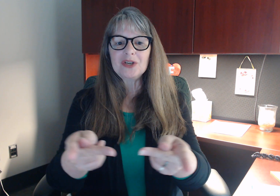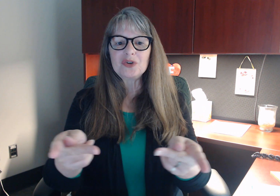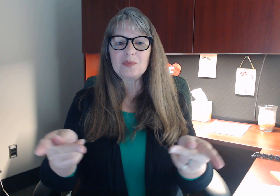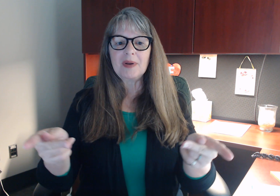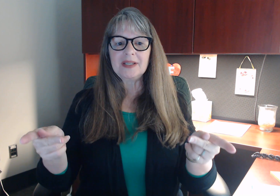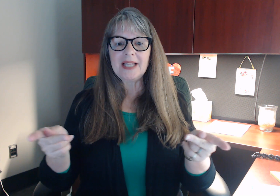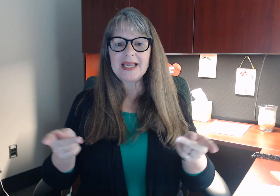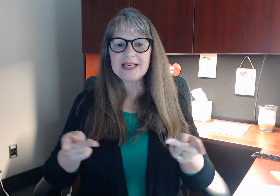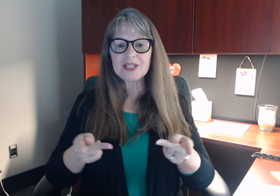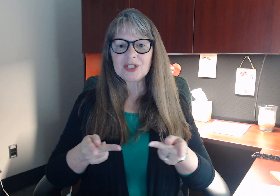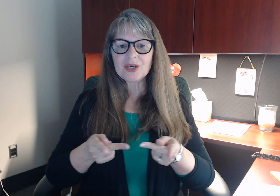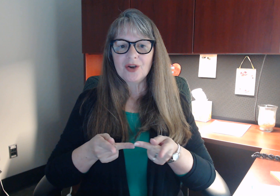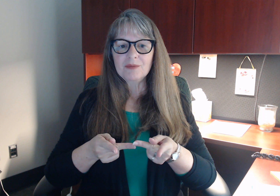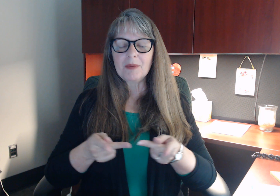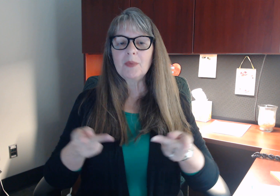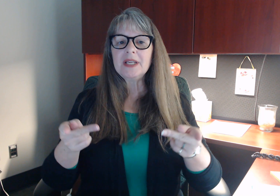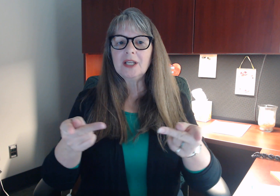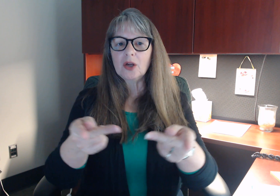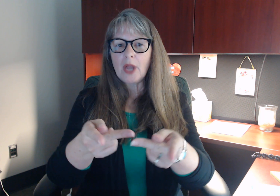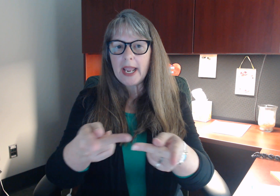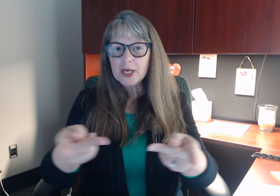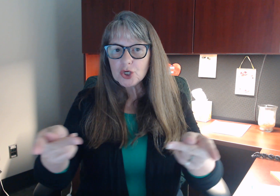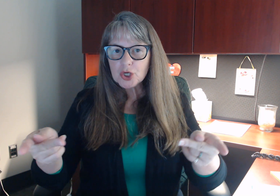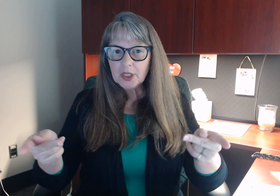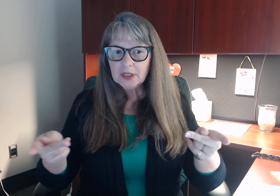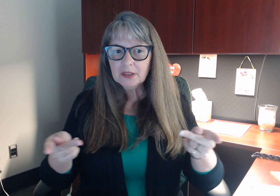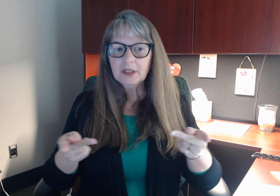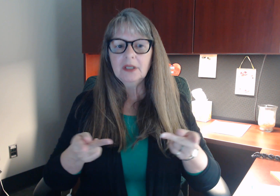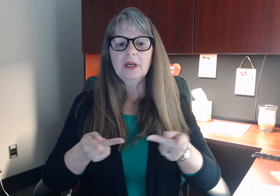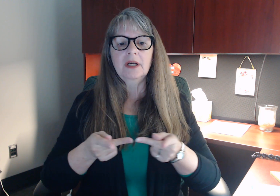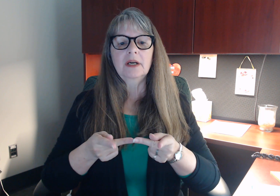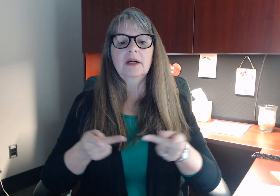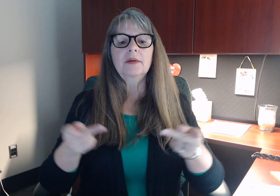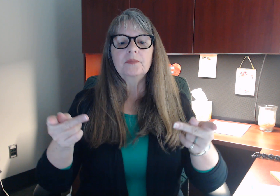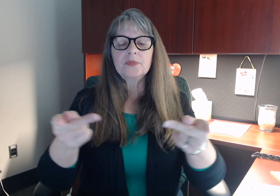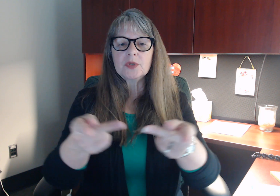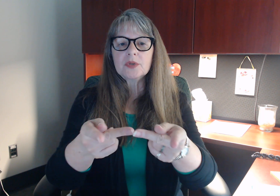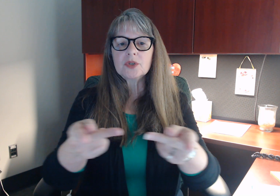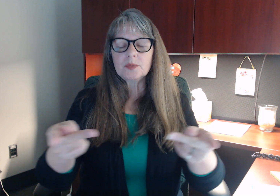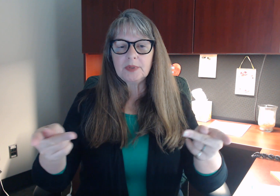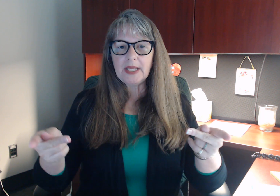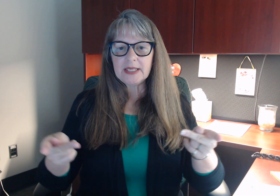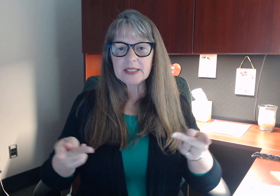do place. Remember we did location, so this is place.